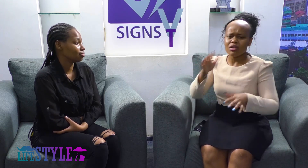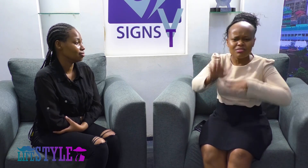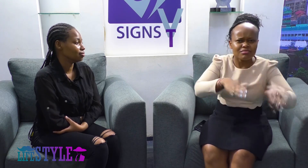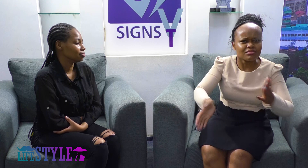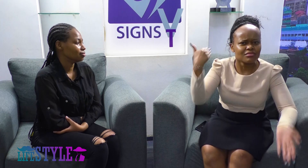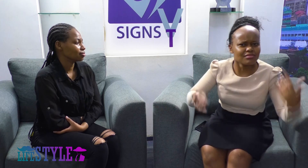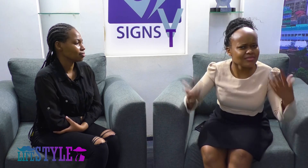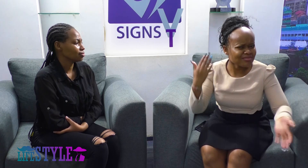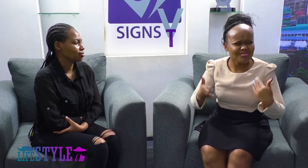really sleep.